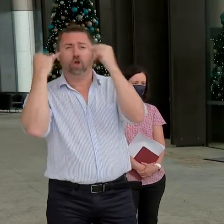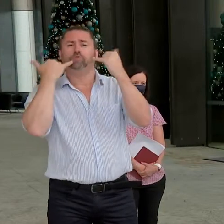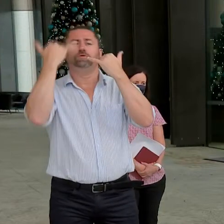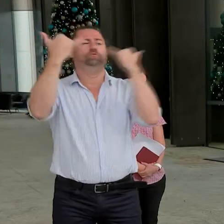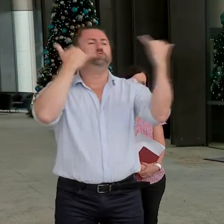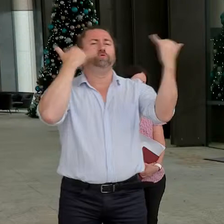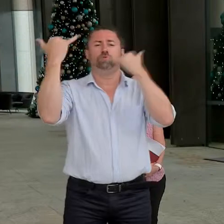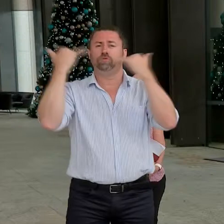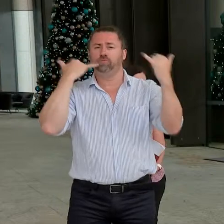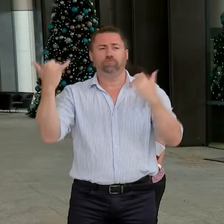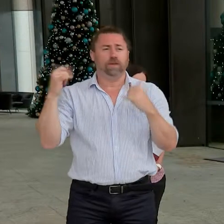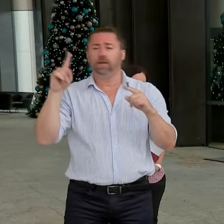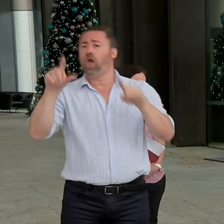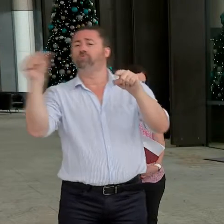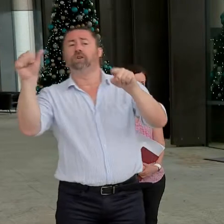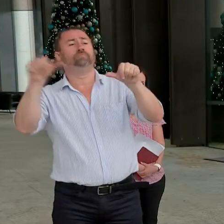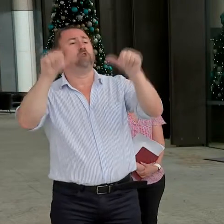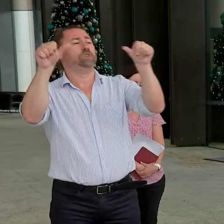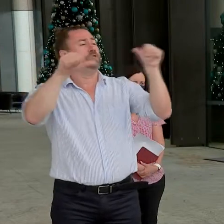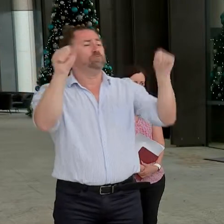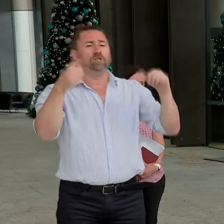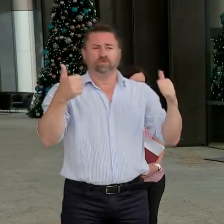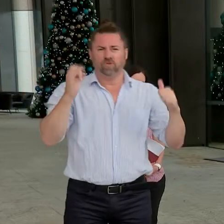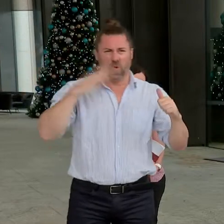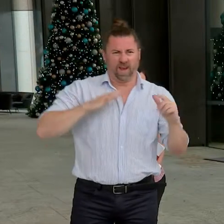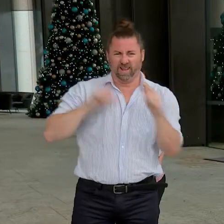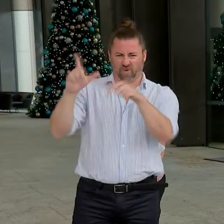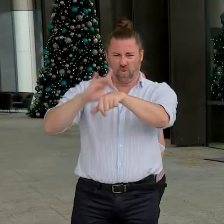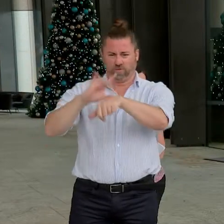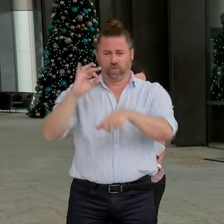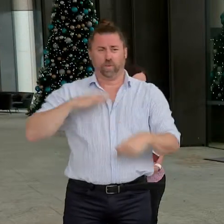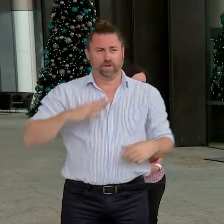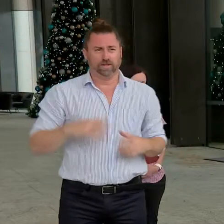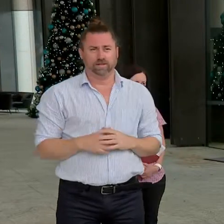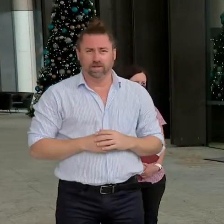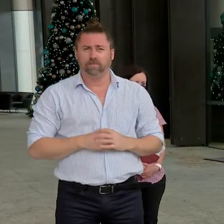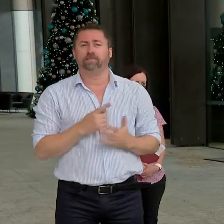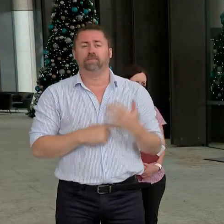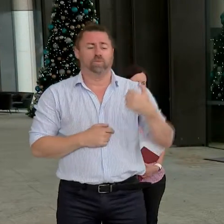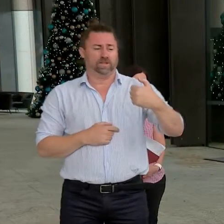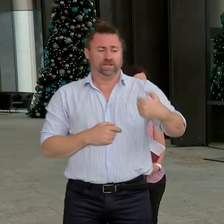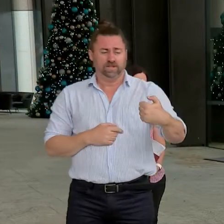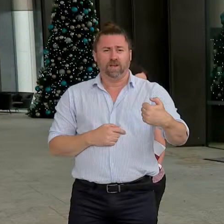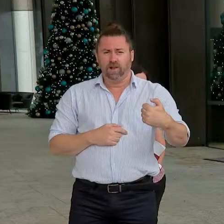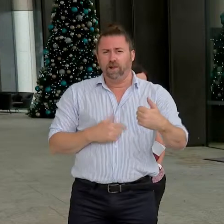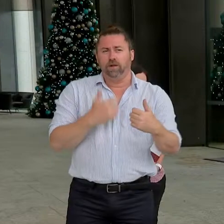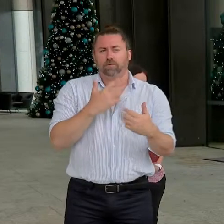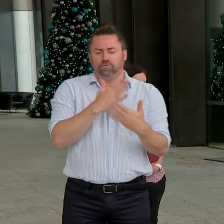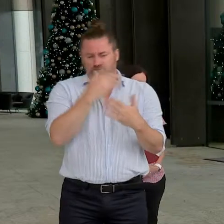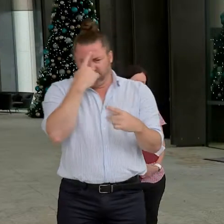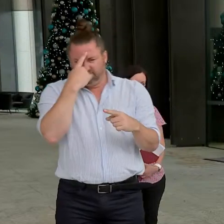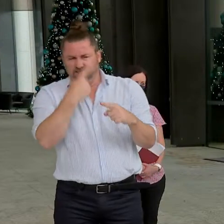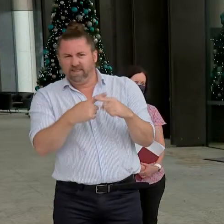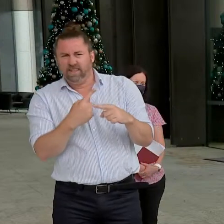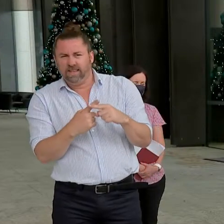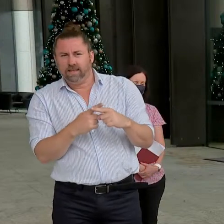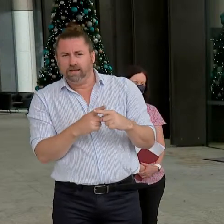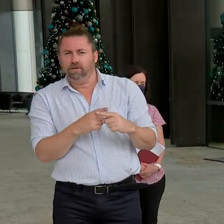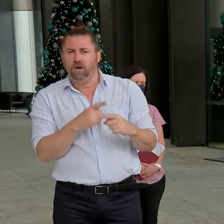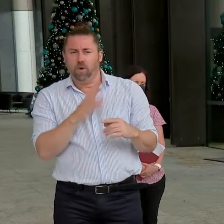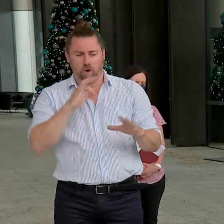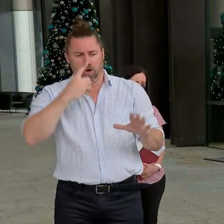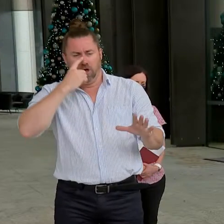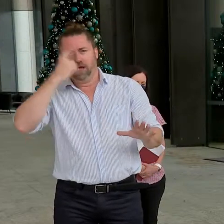And as I said before, they're just the 6 cases with patients with significant symptoms in